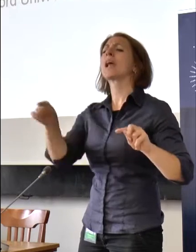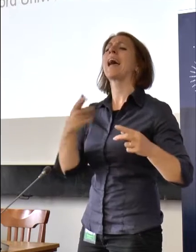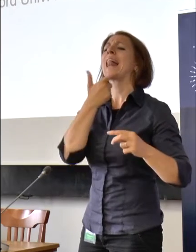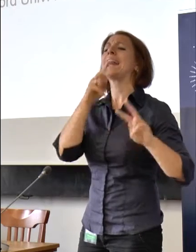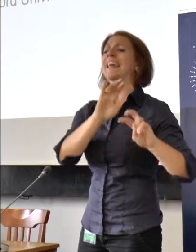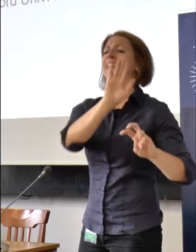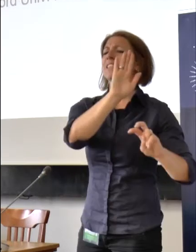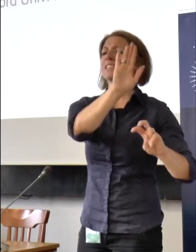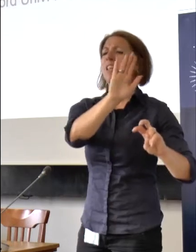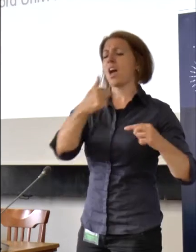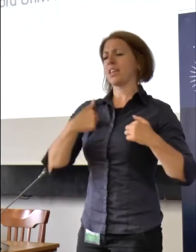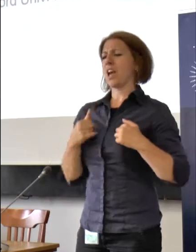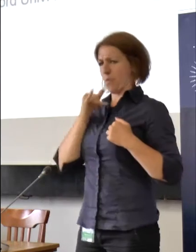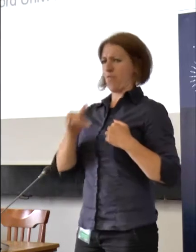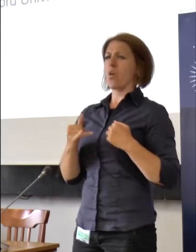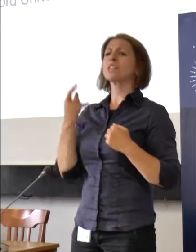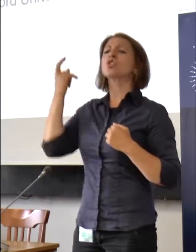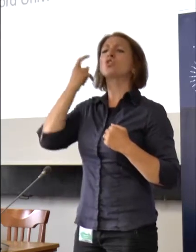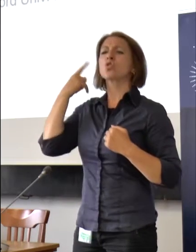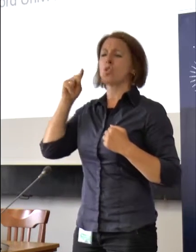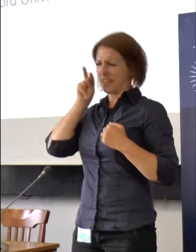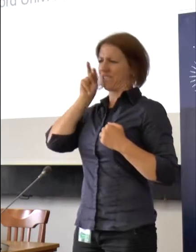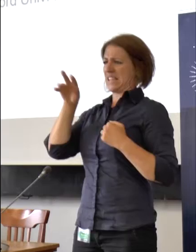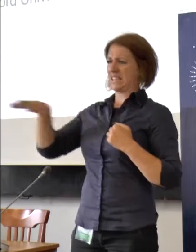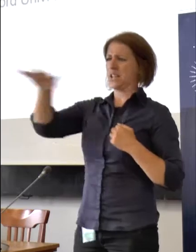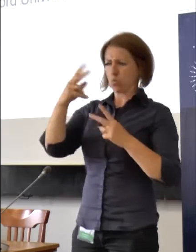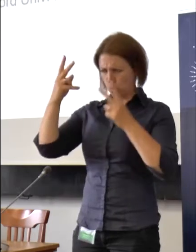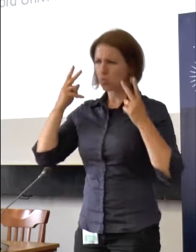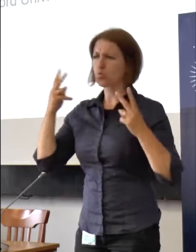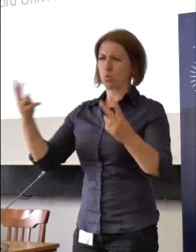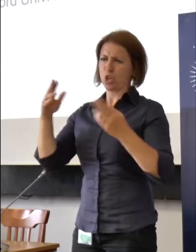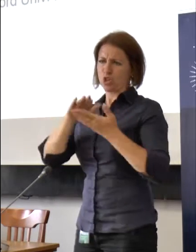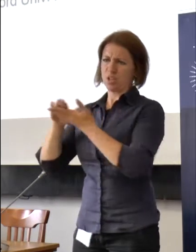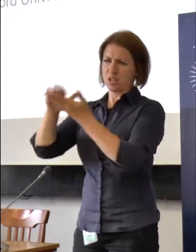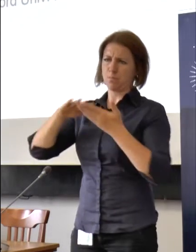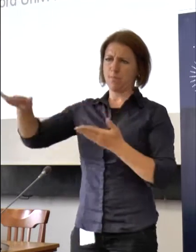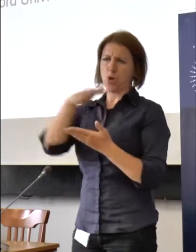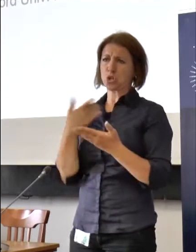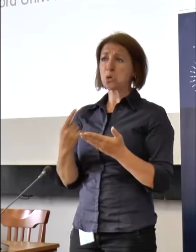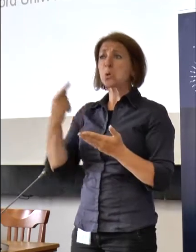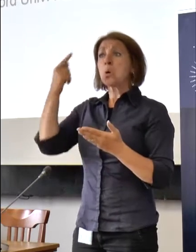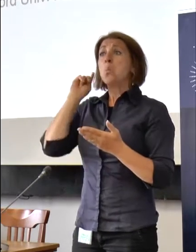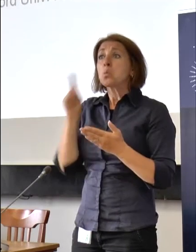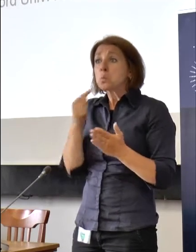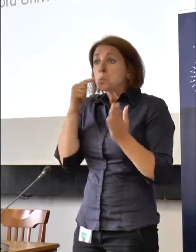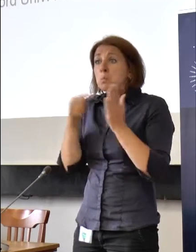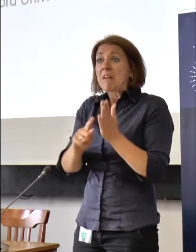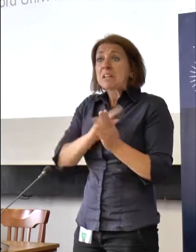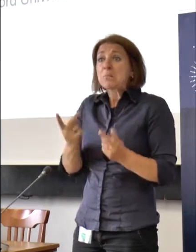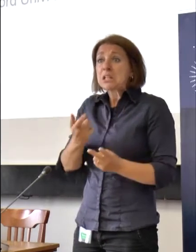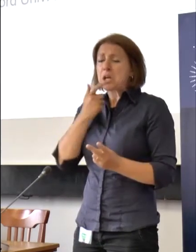and they have no cultural importance. This is something I simply do not understand. I mean, how can they